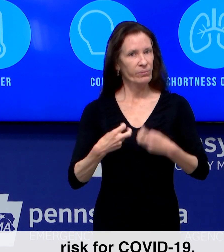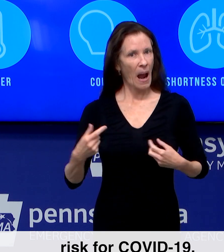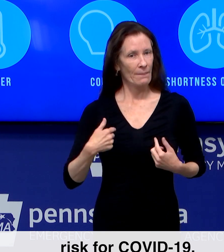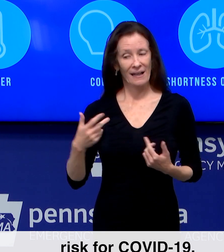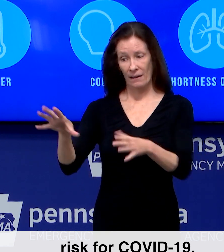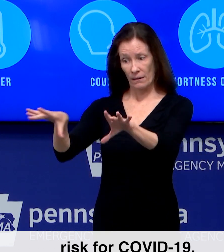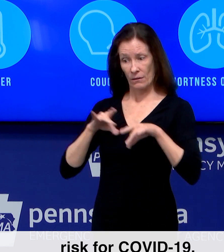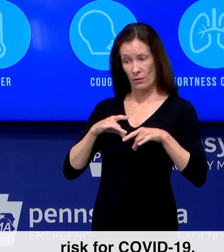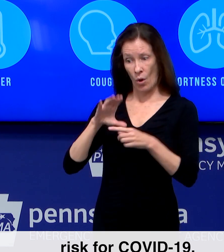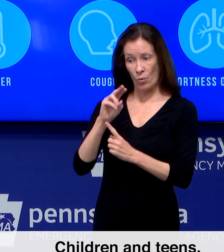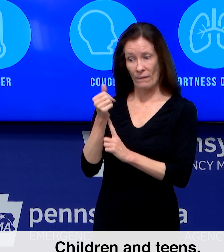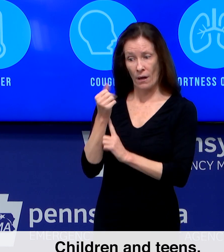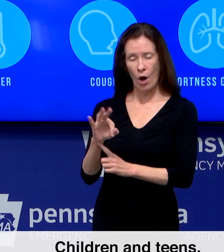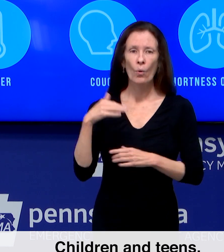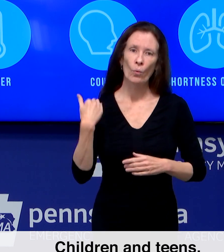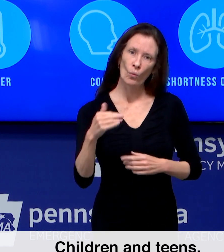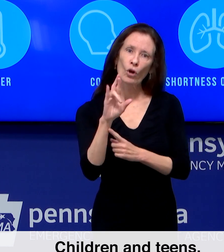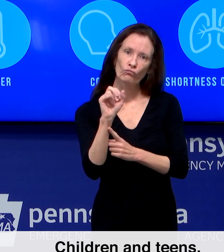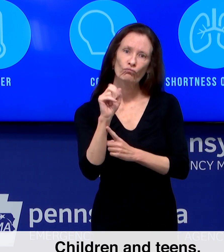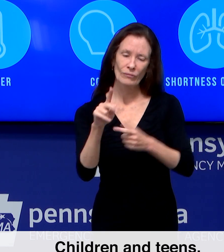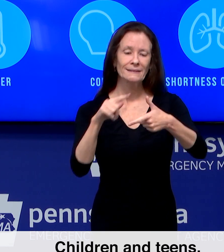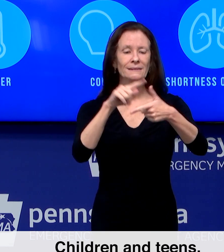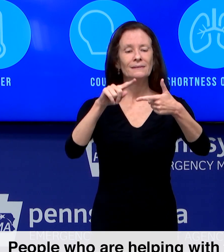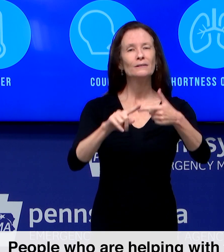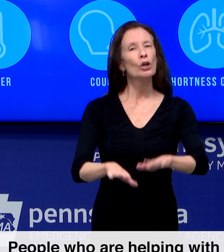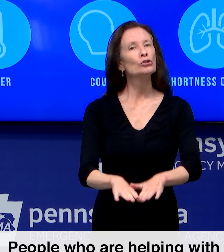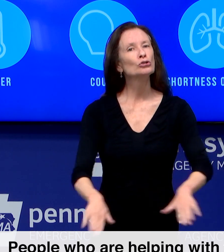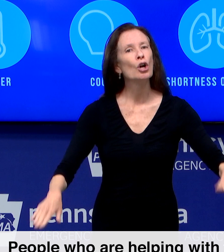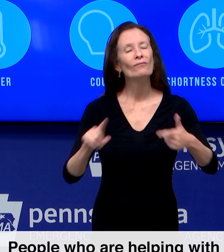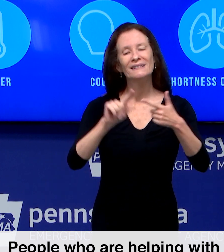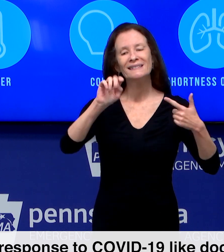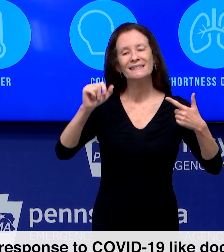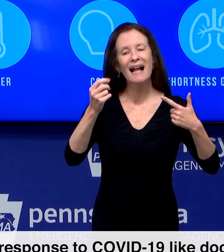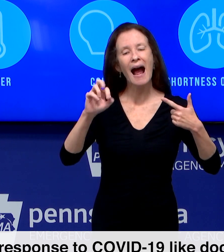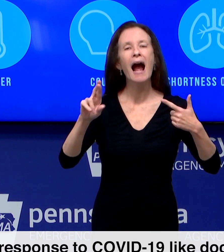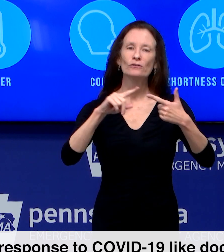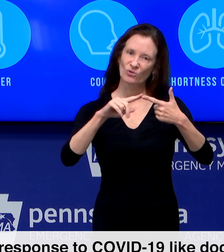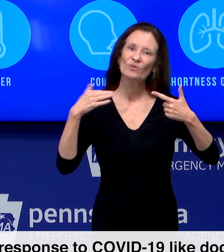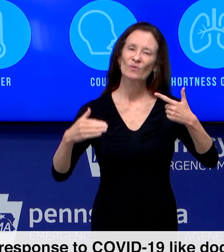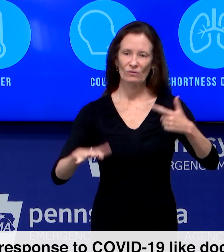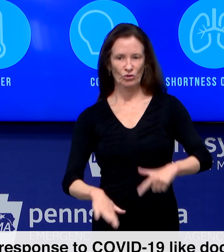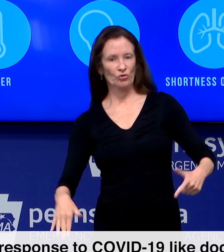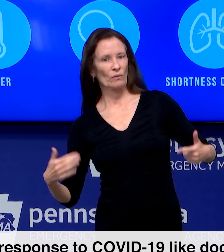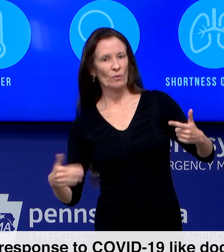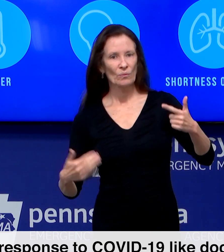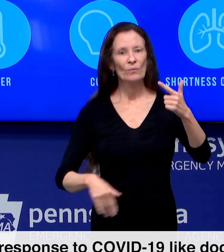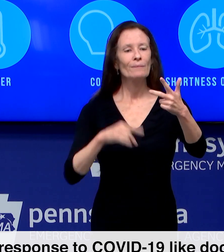COVID-19, children and teens, people who are helping with the response to COVID-19, like doctors